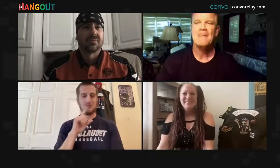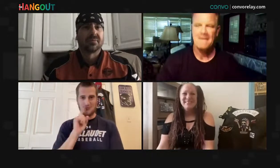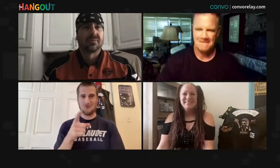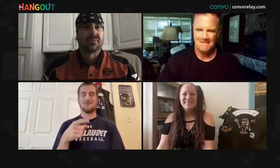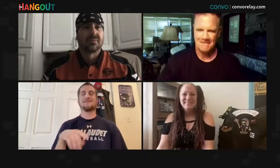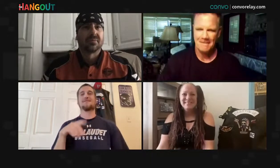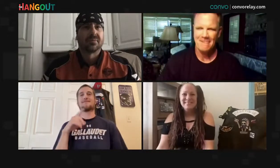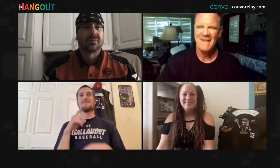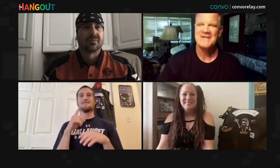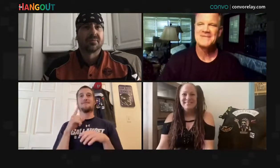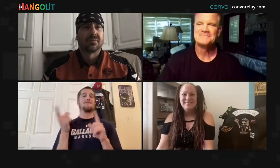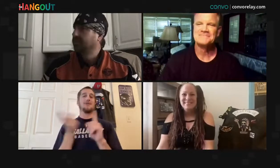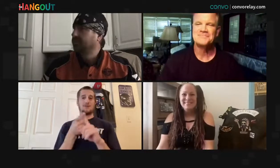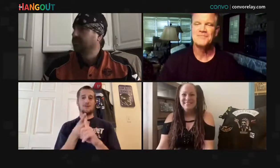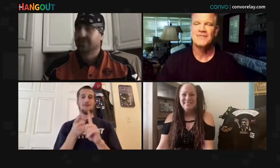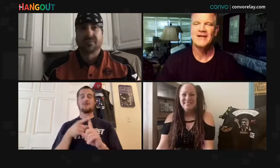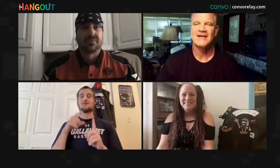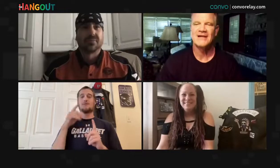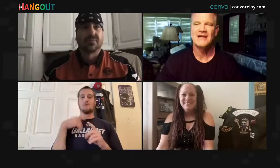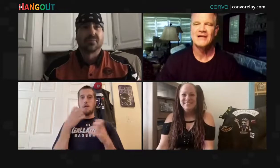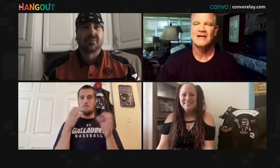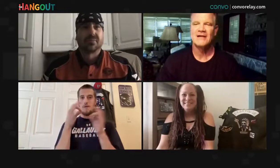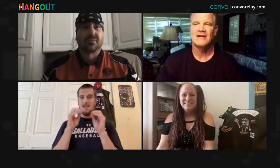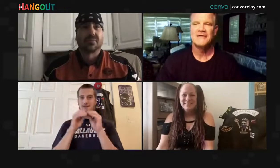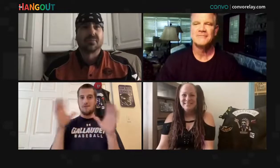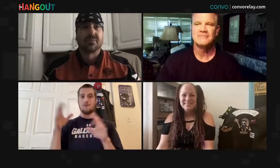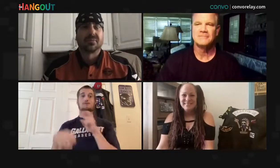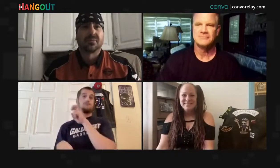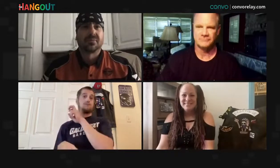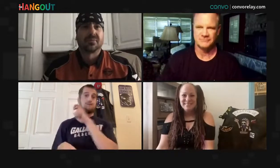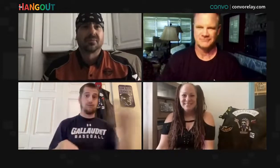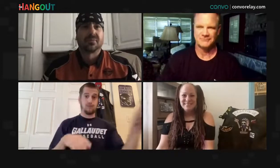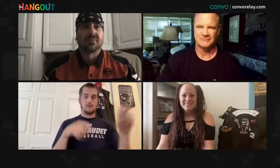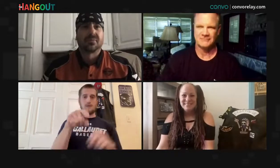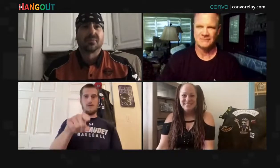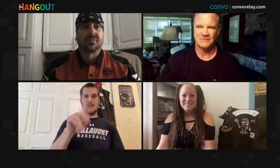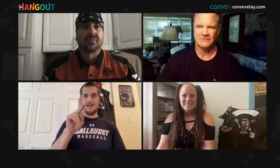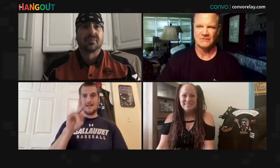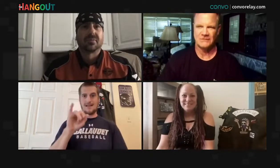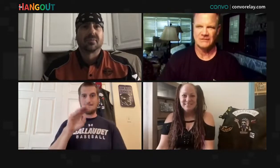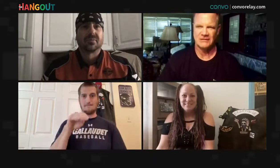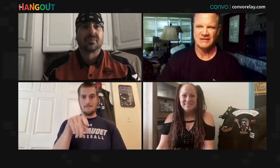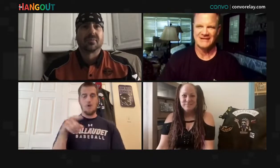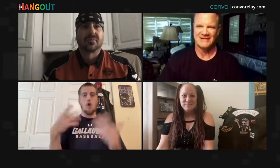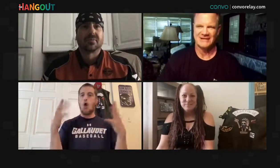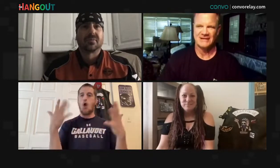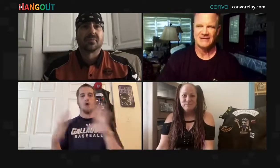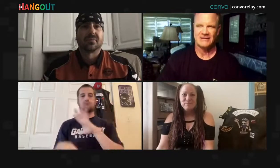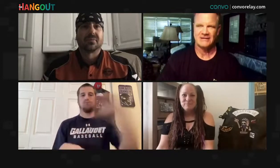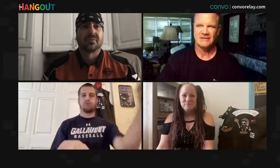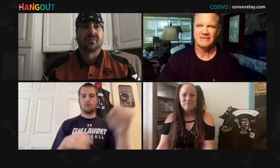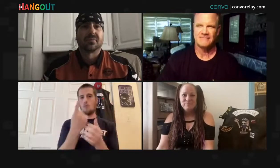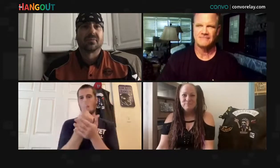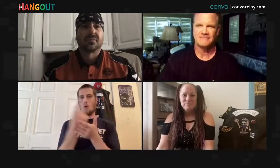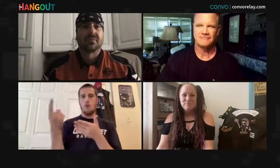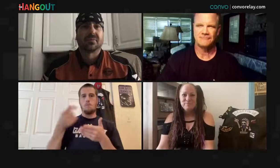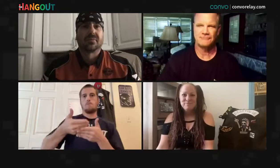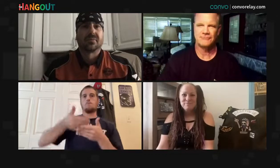Justin here, JD's here. Well, first I just want to make sure I have a clear visualization. Kim